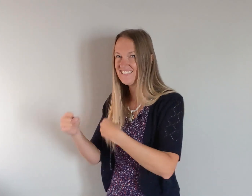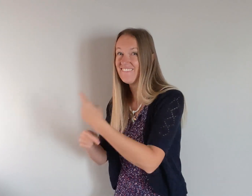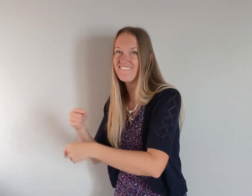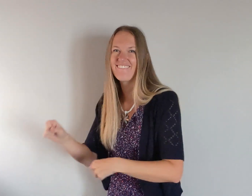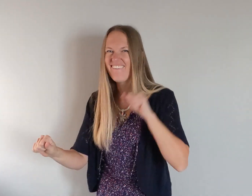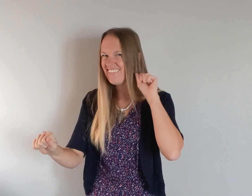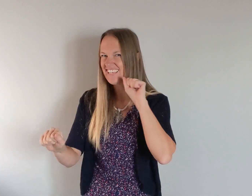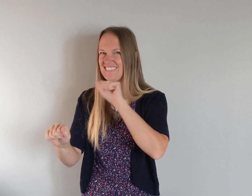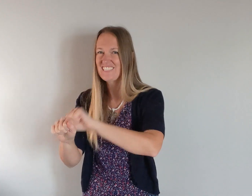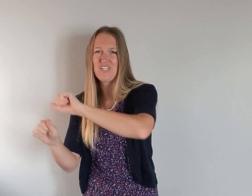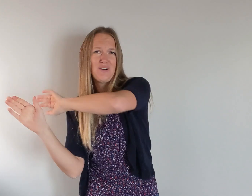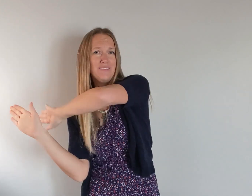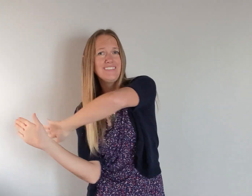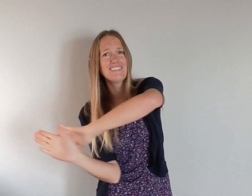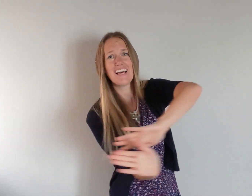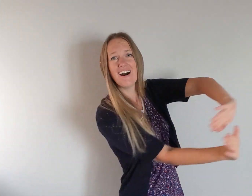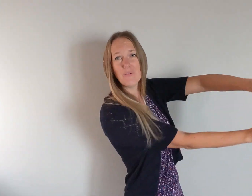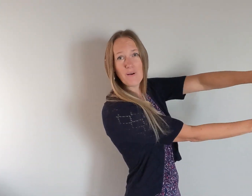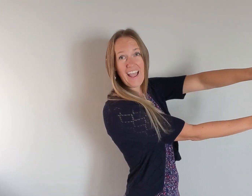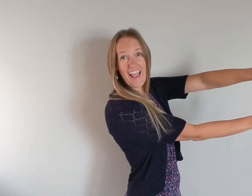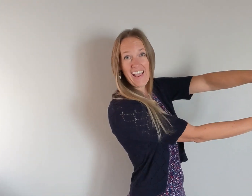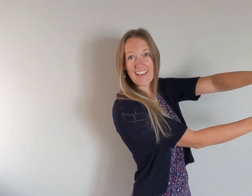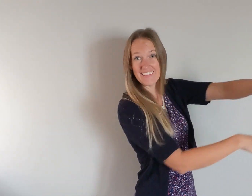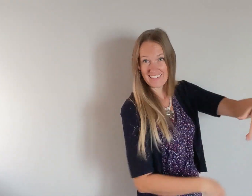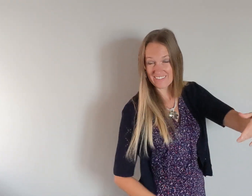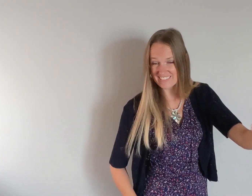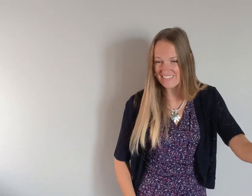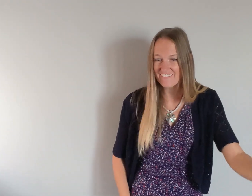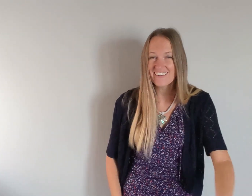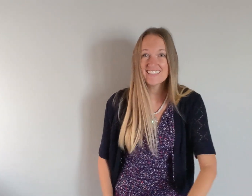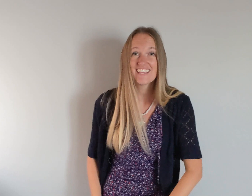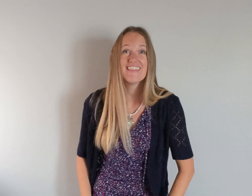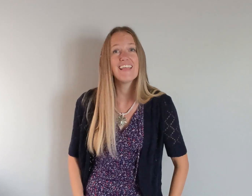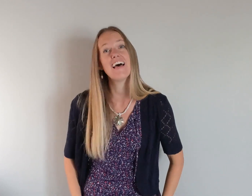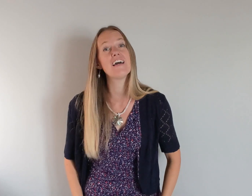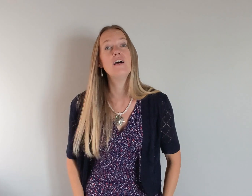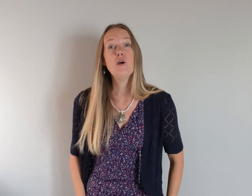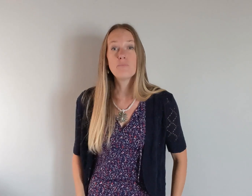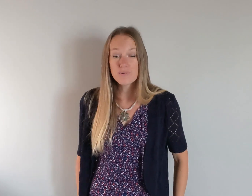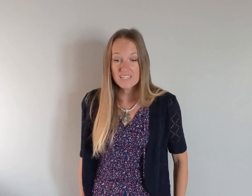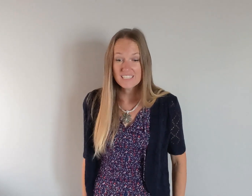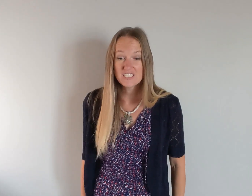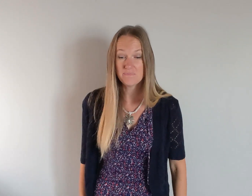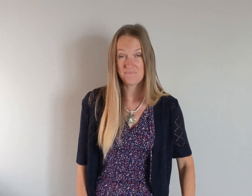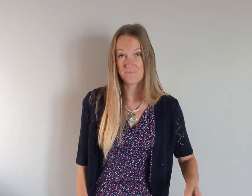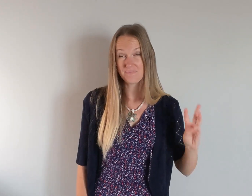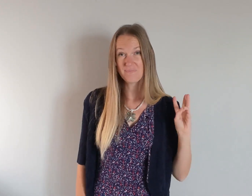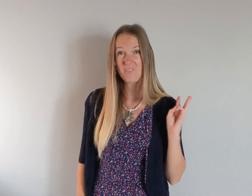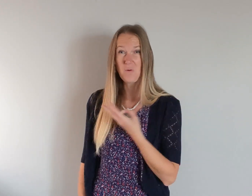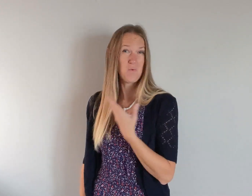still rolling stones away. And then it goes into the chorus, and then that bridge.